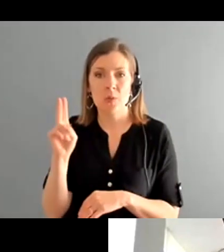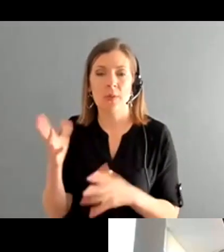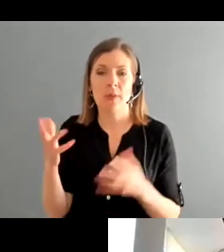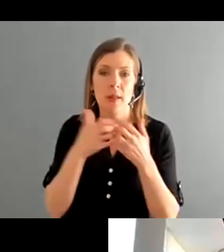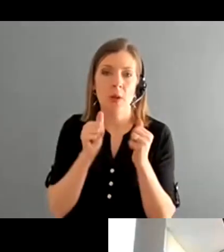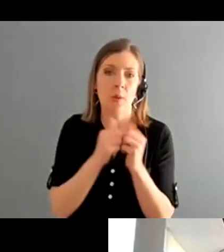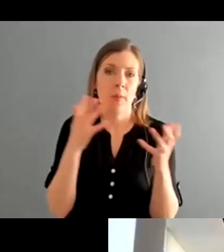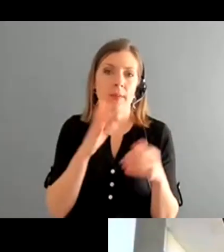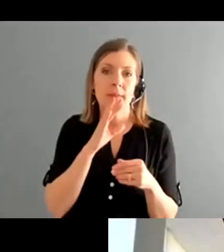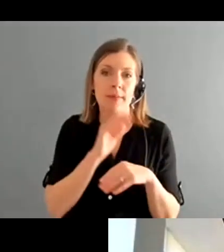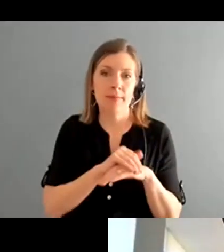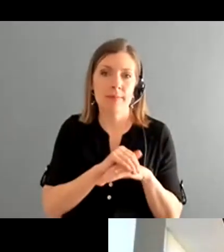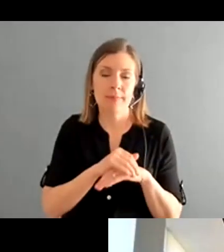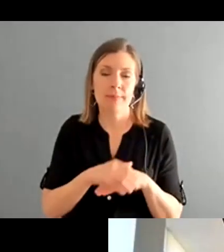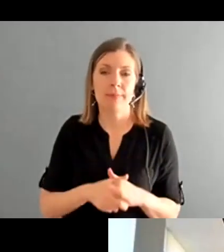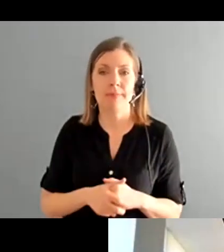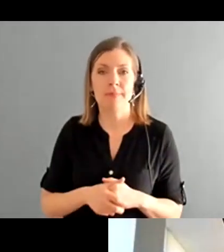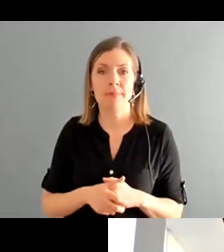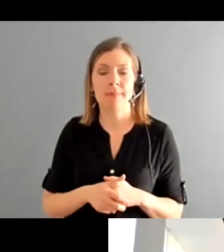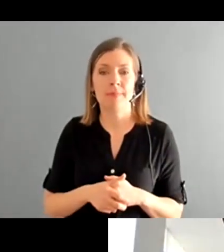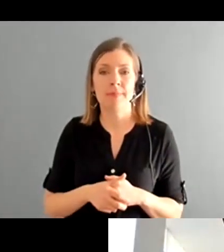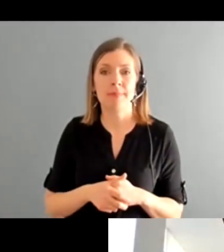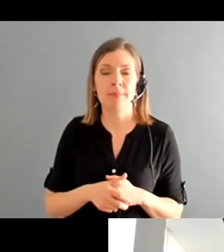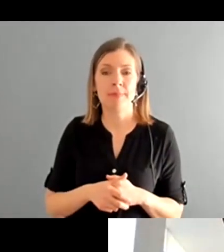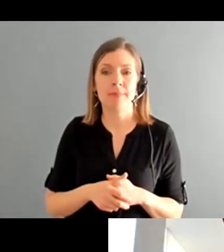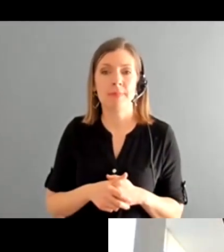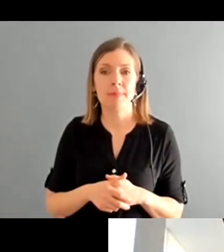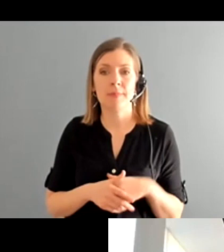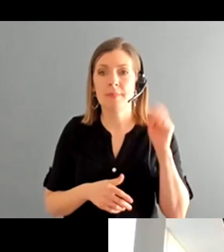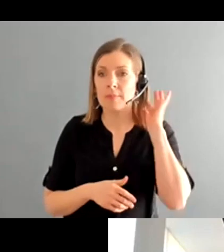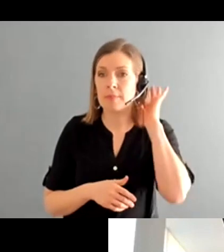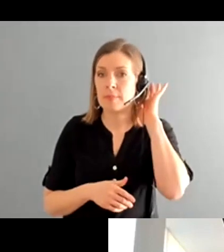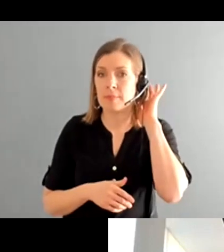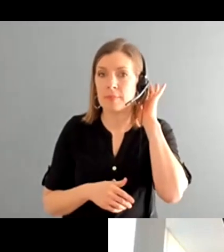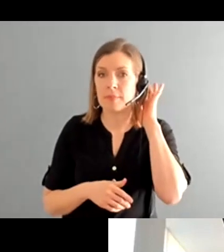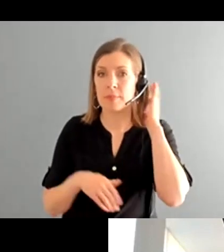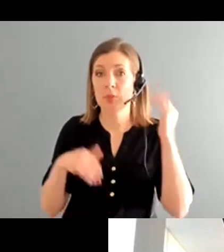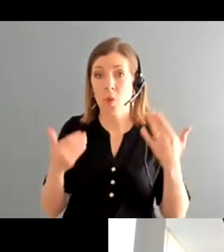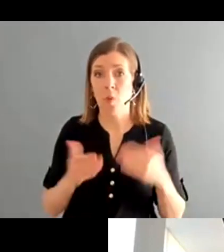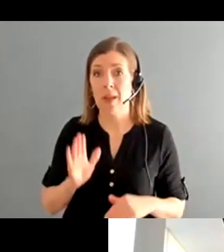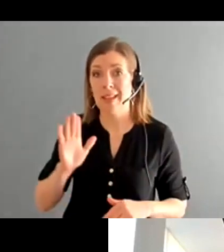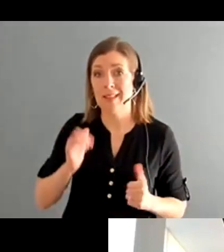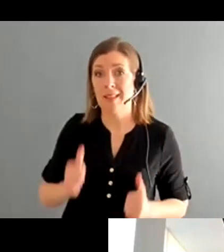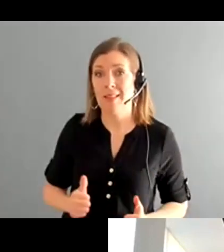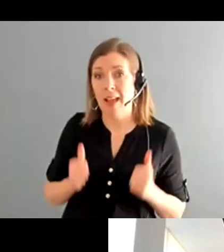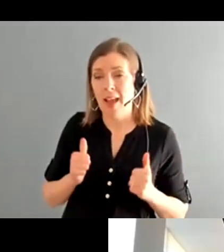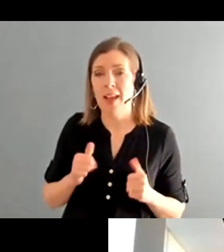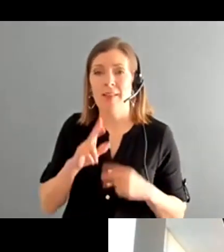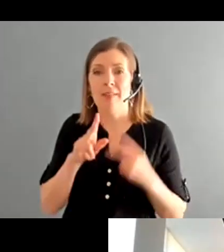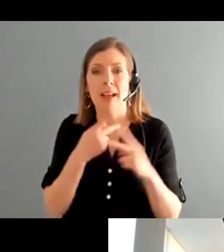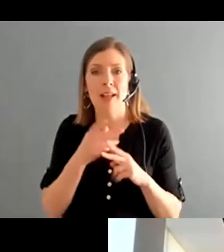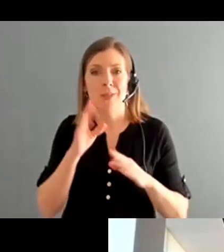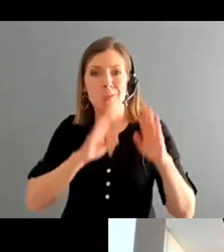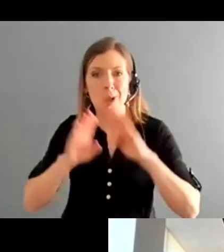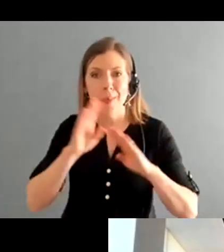much of the English-speaking Caribbean. So in terms of his life, the kinds of travels